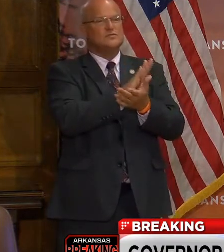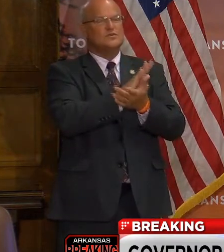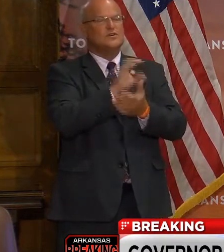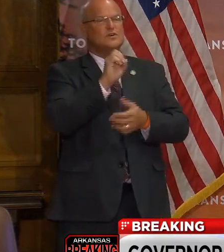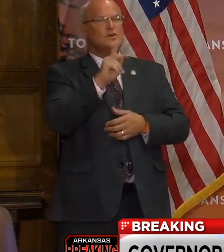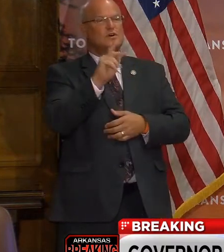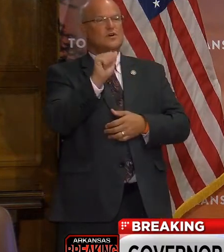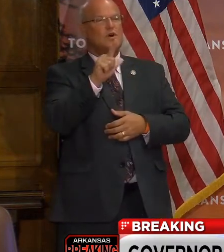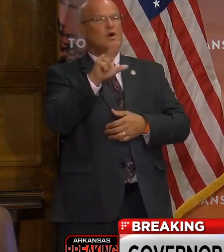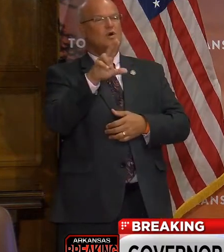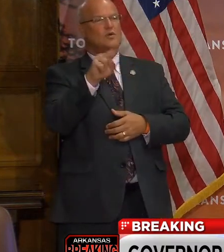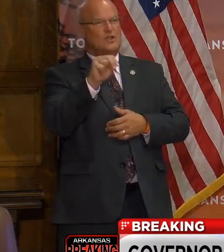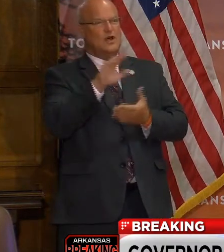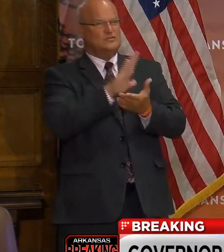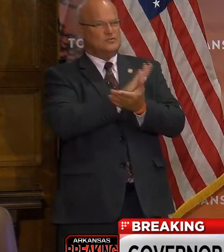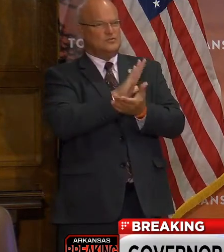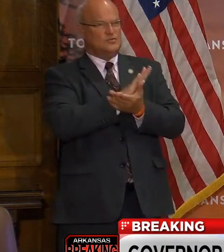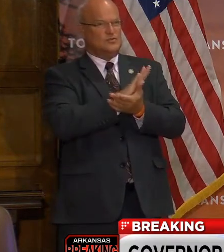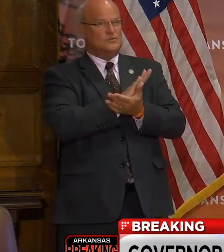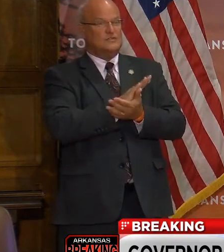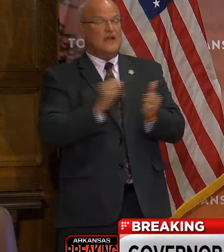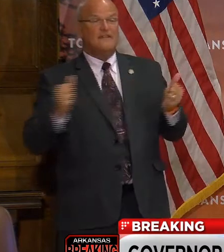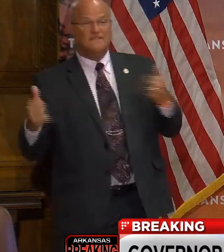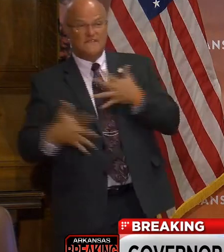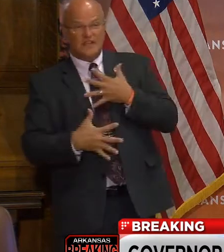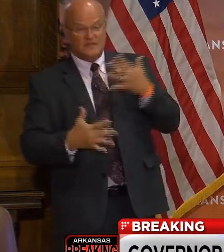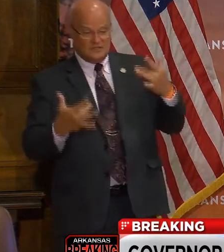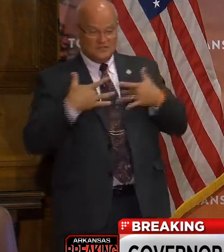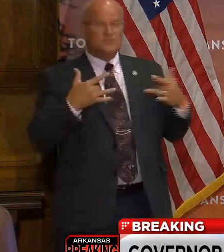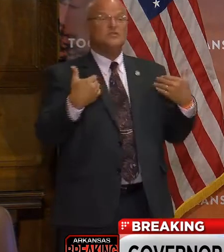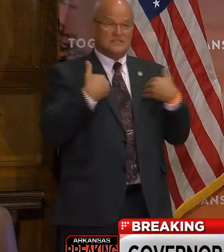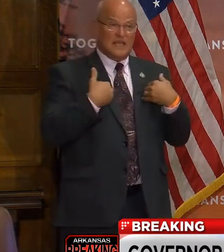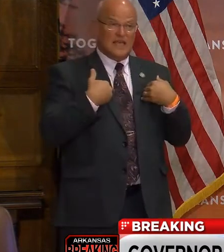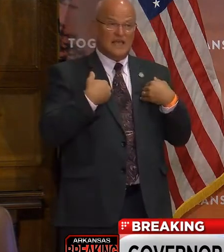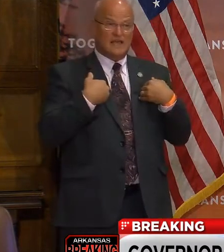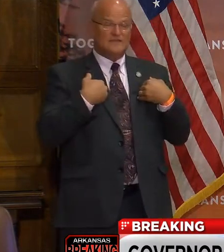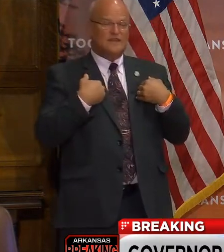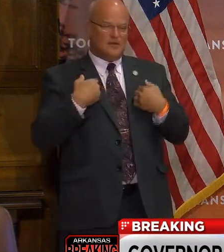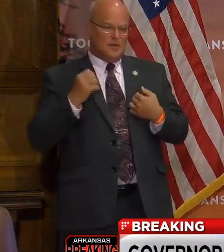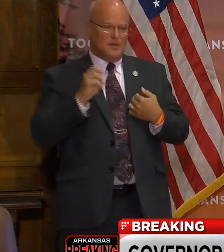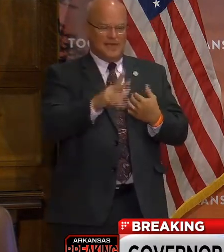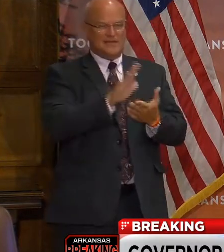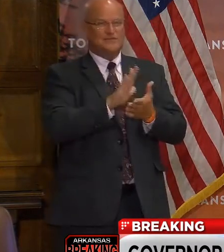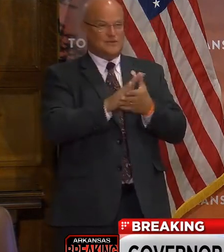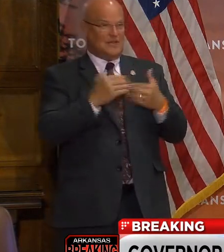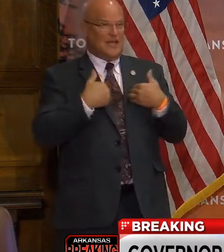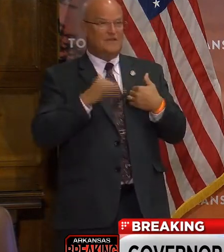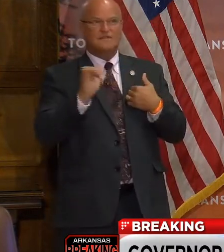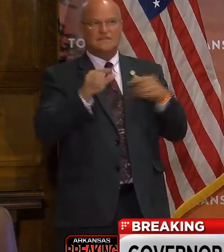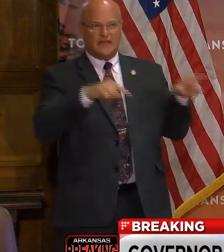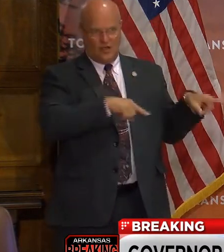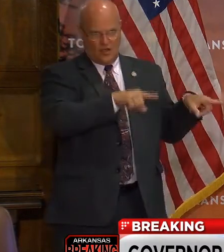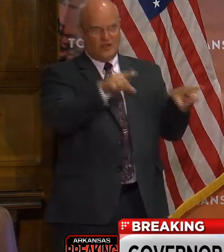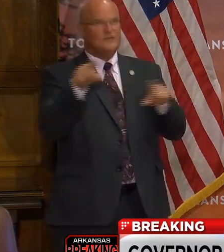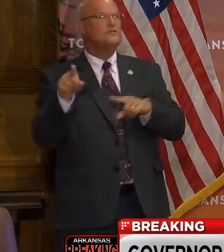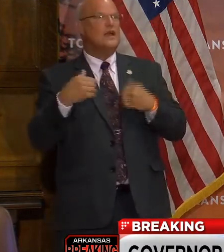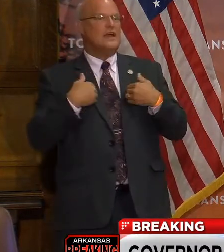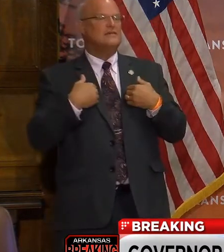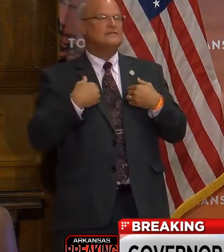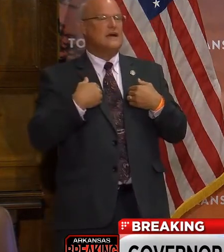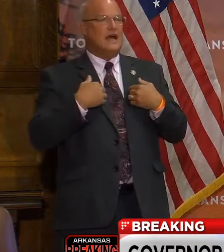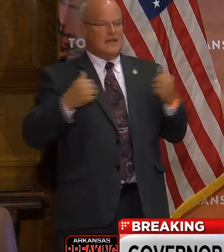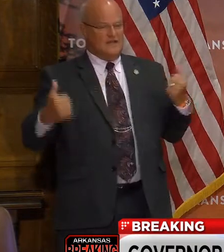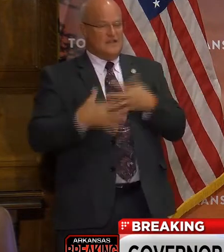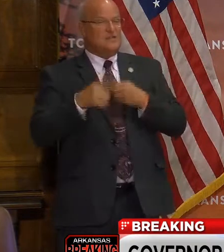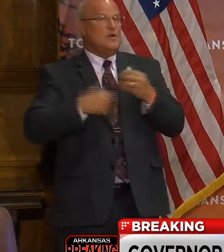School. I have fears and concerns about going to school this year, just like everyone else. I have